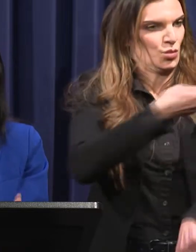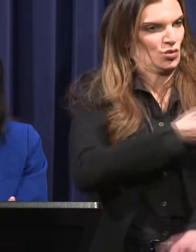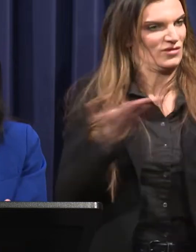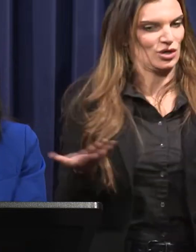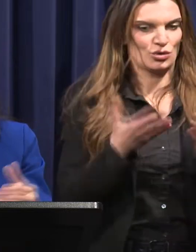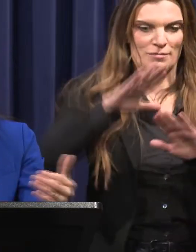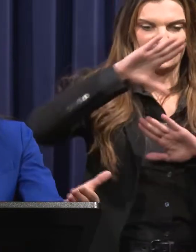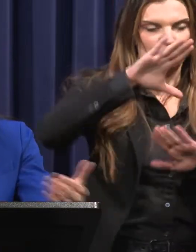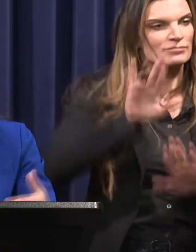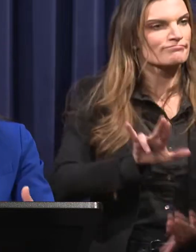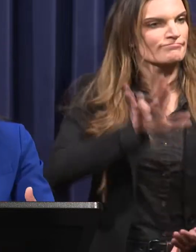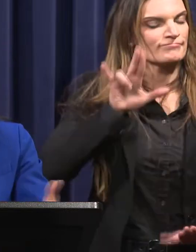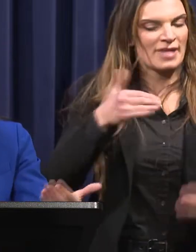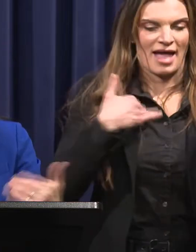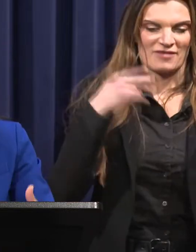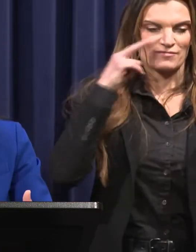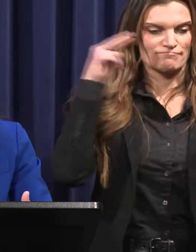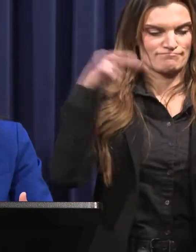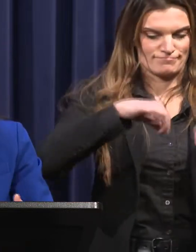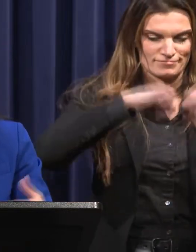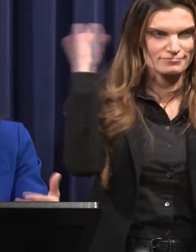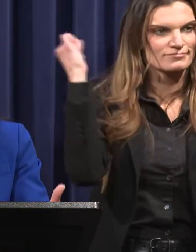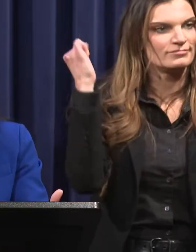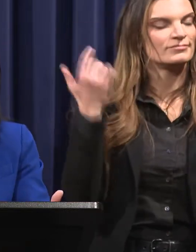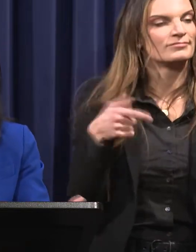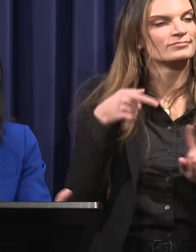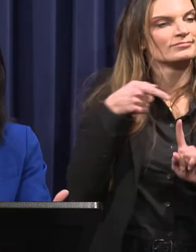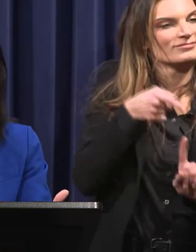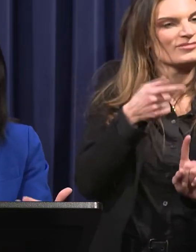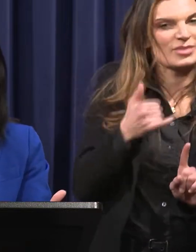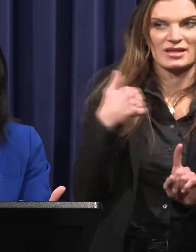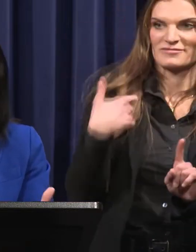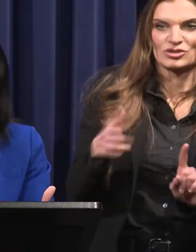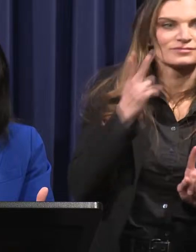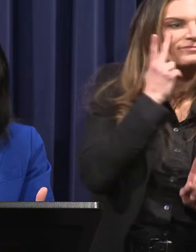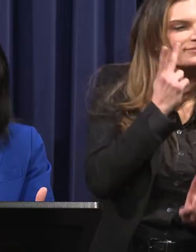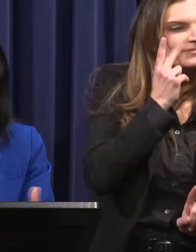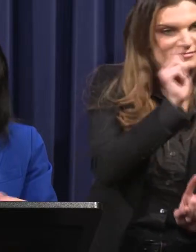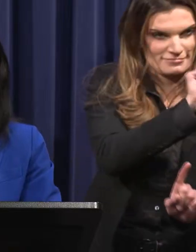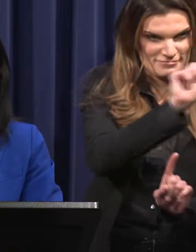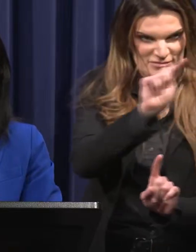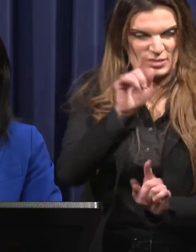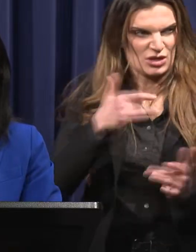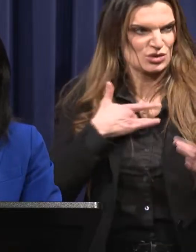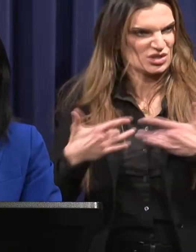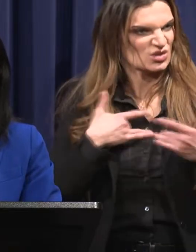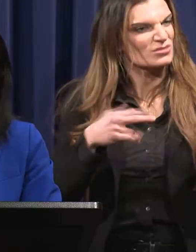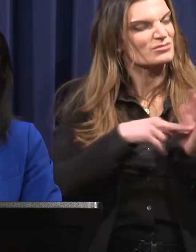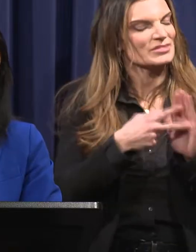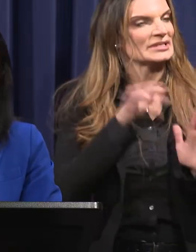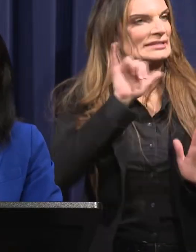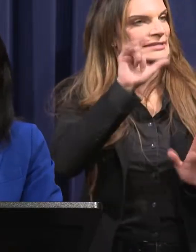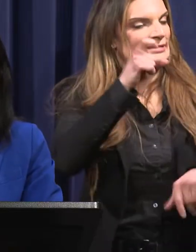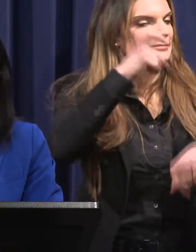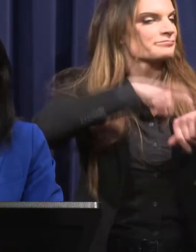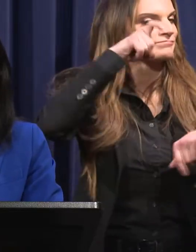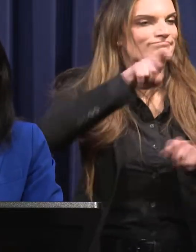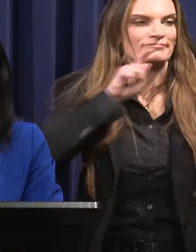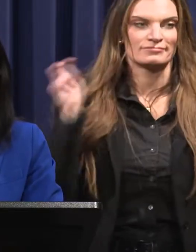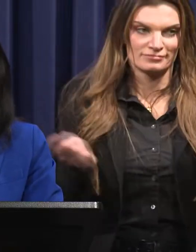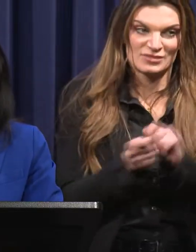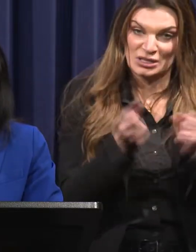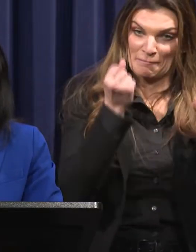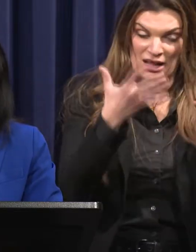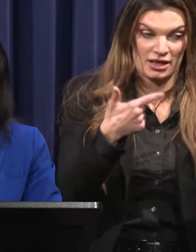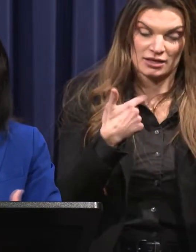to address the concerns that we have based on what we're seeing in our investigation. And, those concerns are